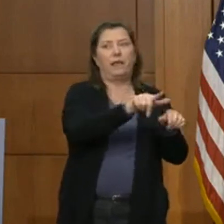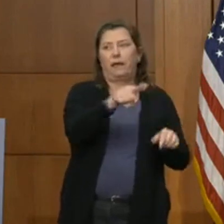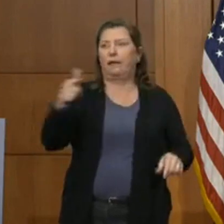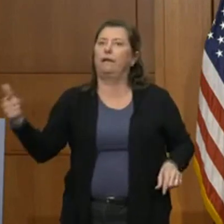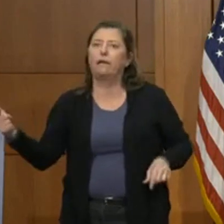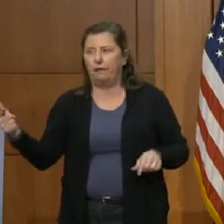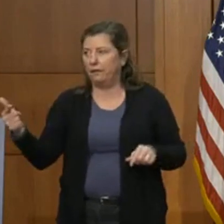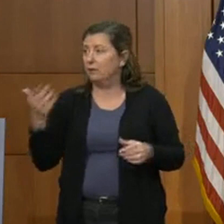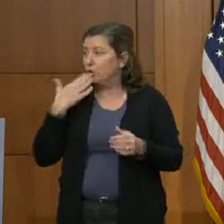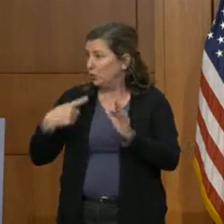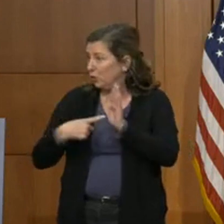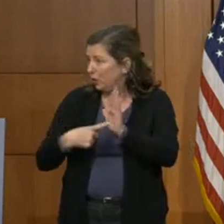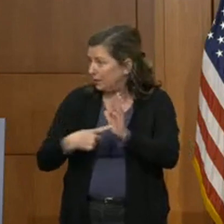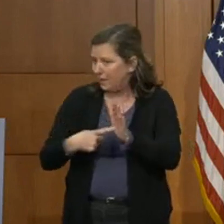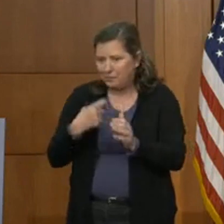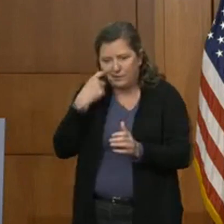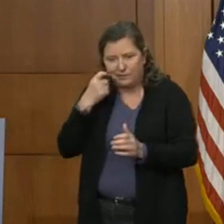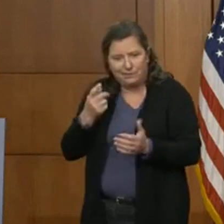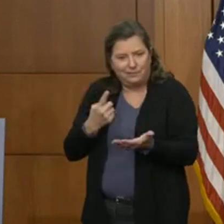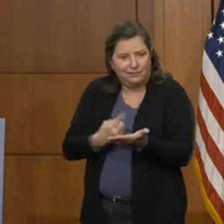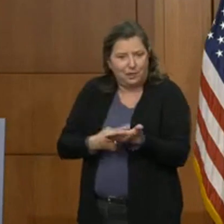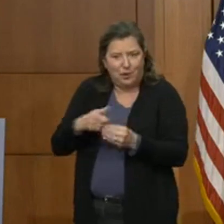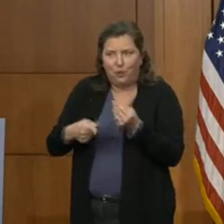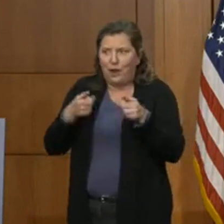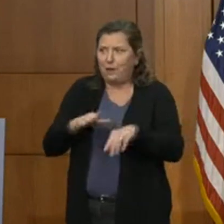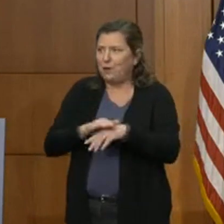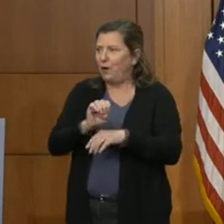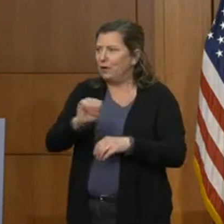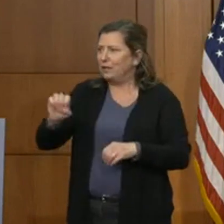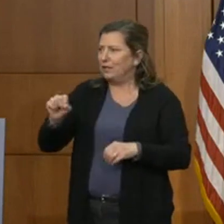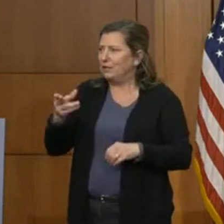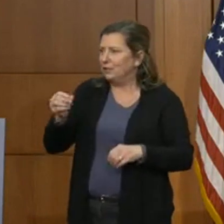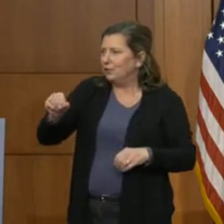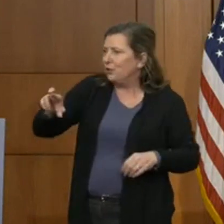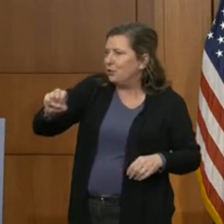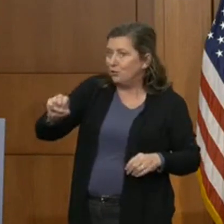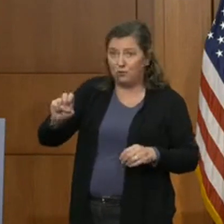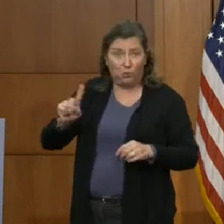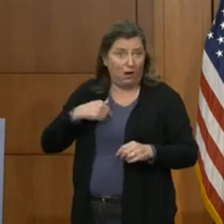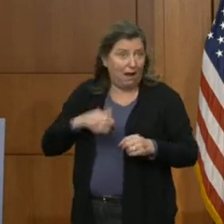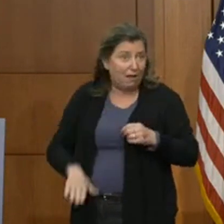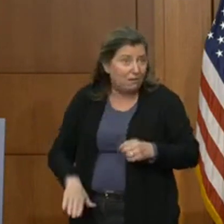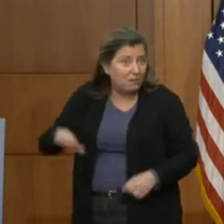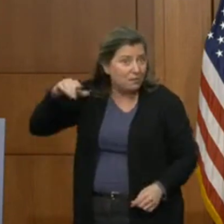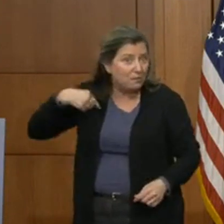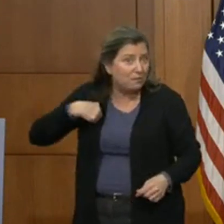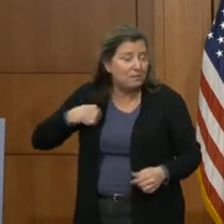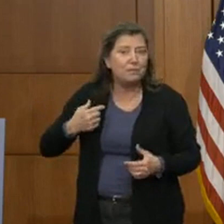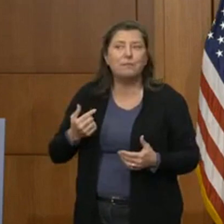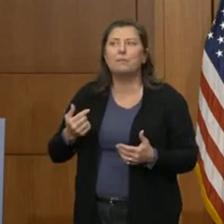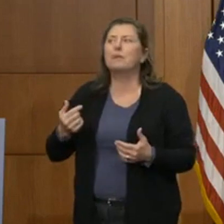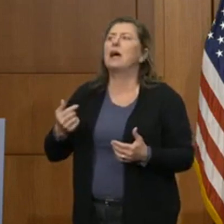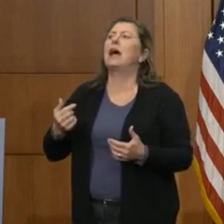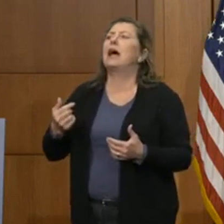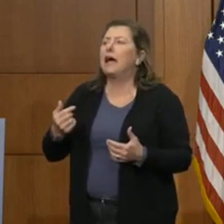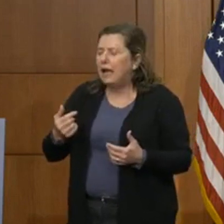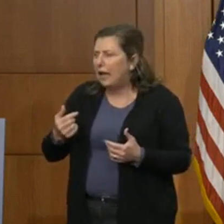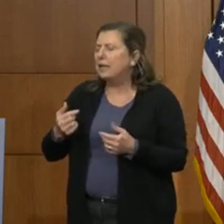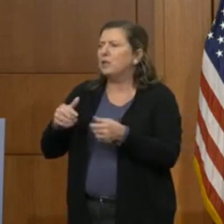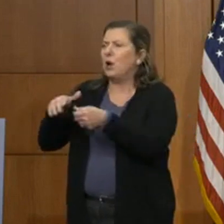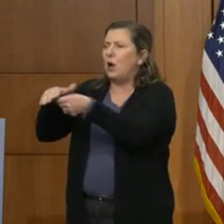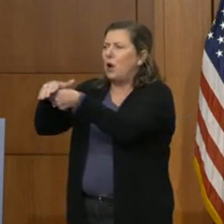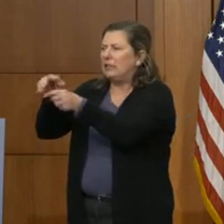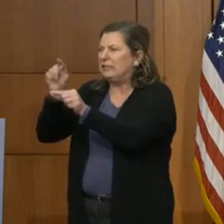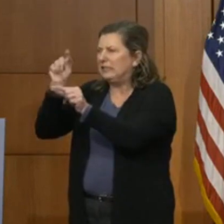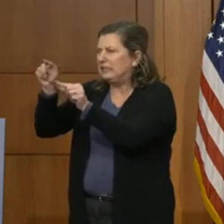just spoke to a little while ago about what's happening on the Eastern Shore, which is where I'm from. We have some hot spots over there right